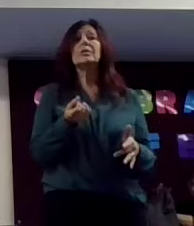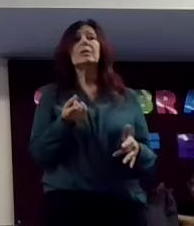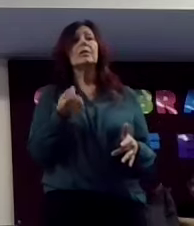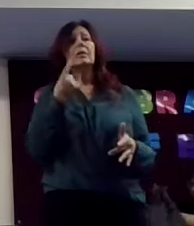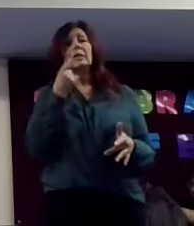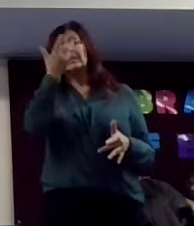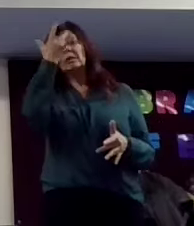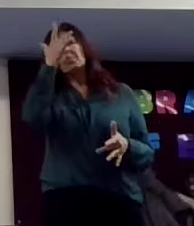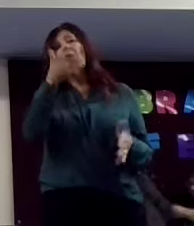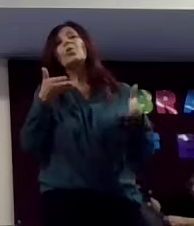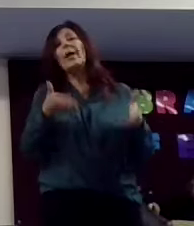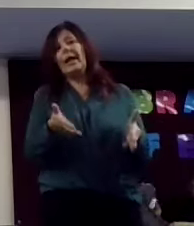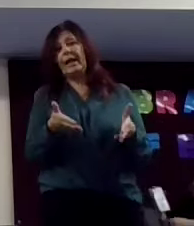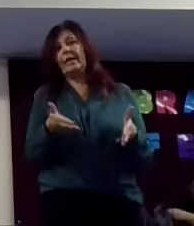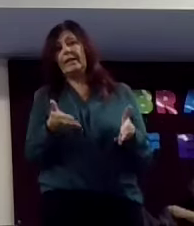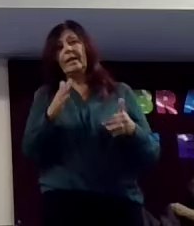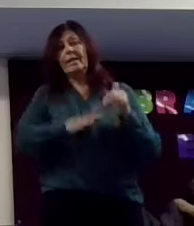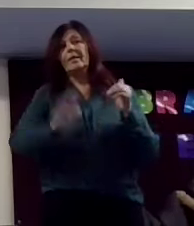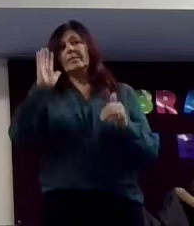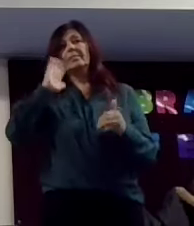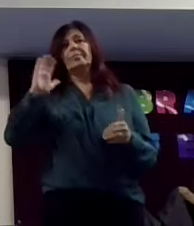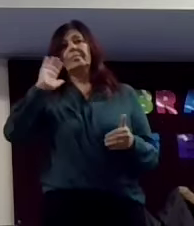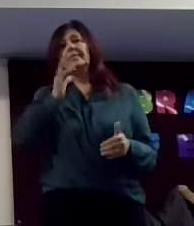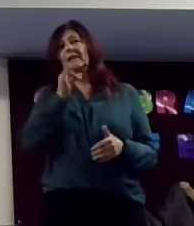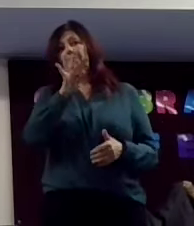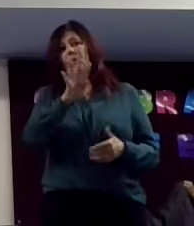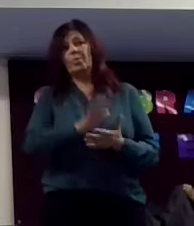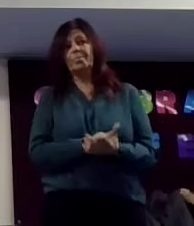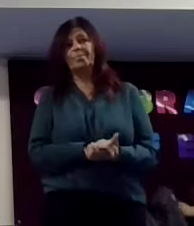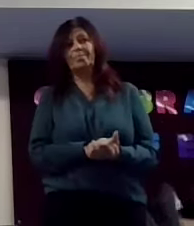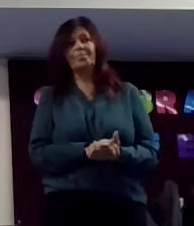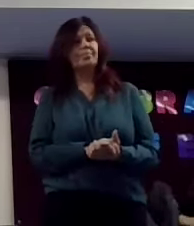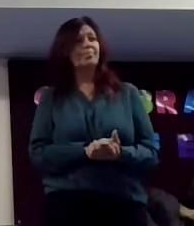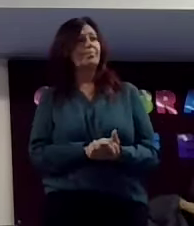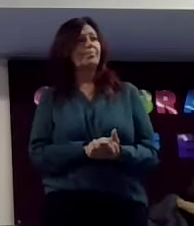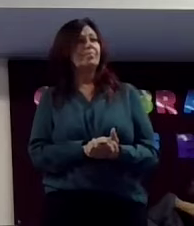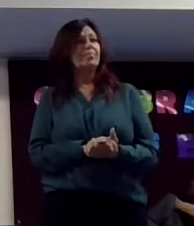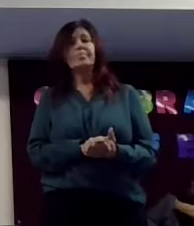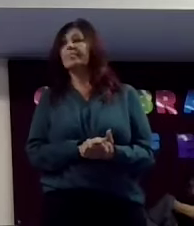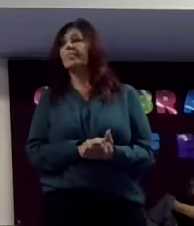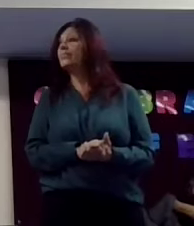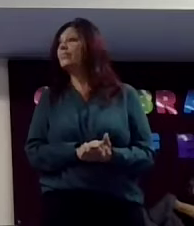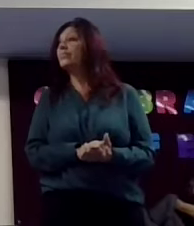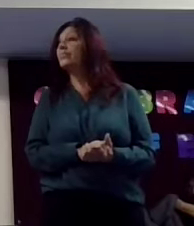it in a smarter way than we did in 1994 when I started.